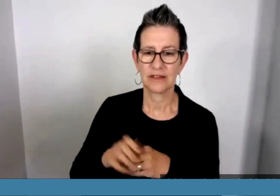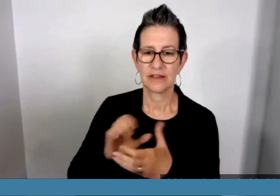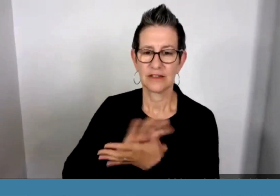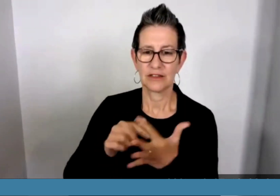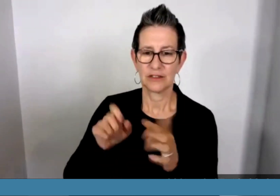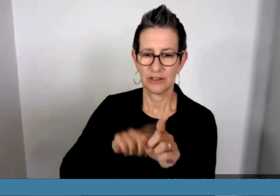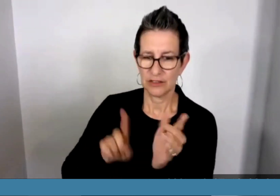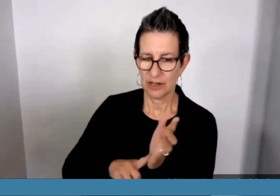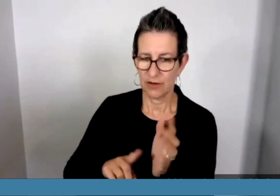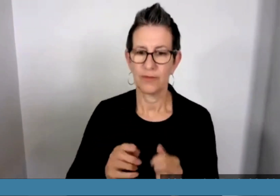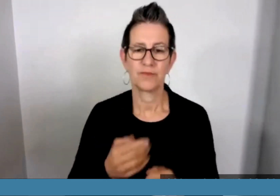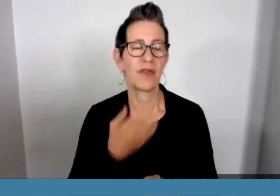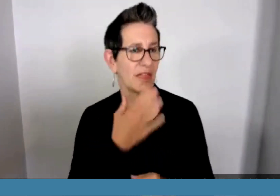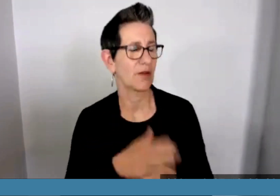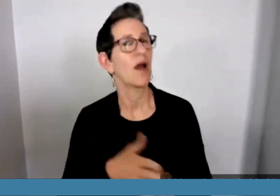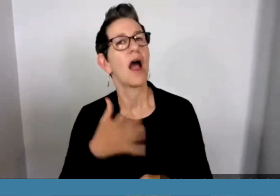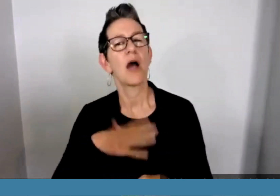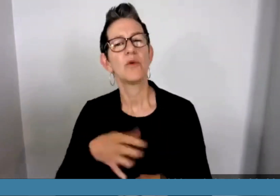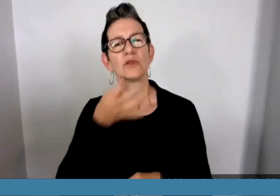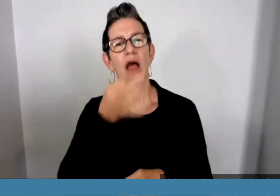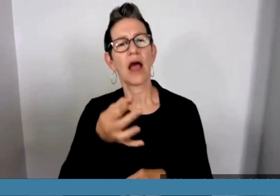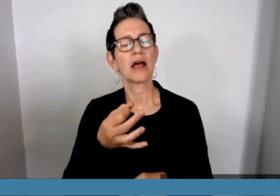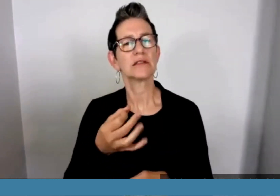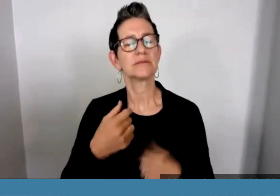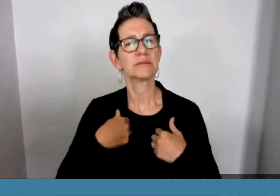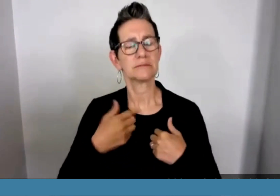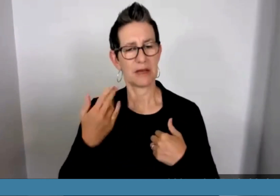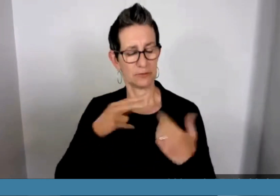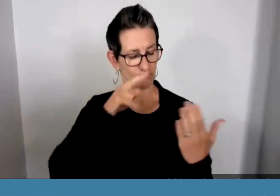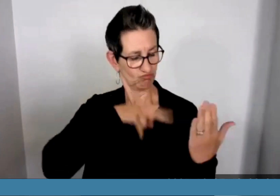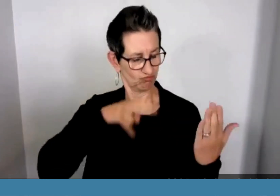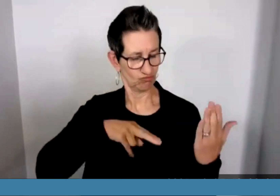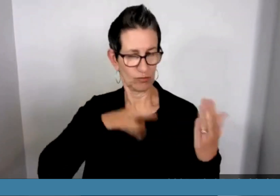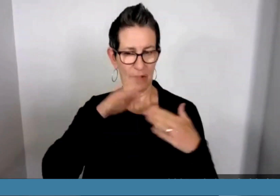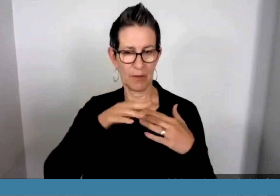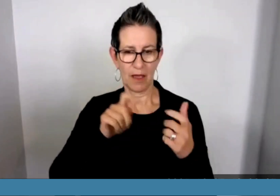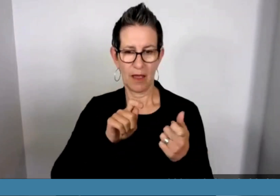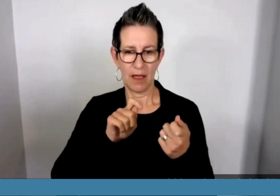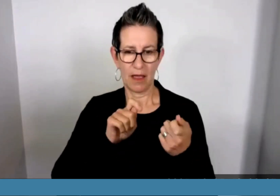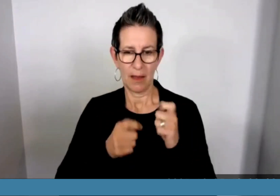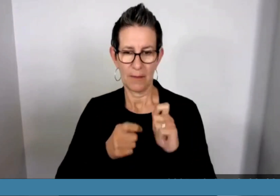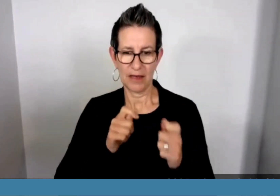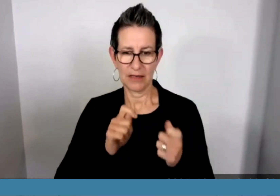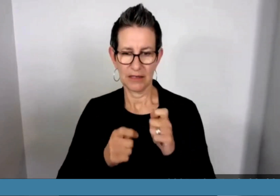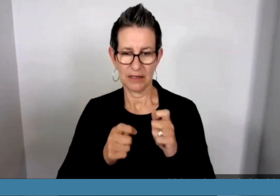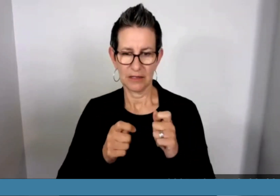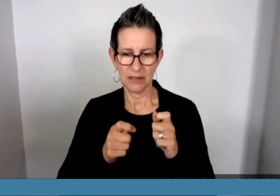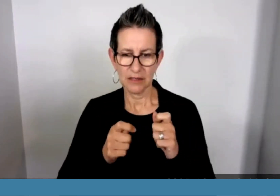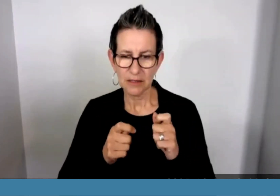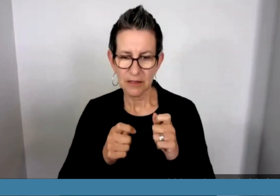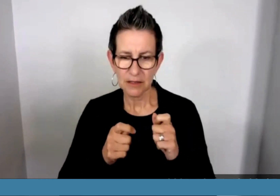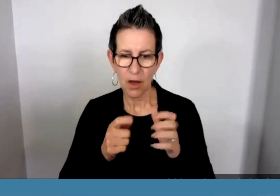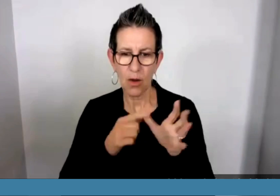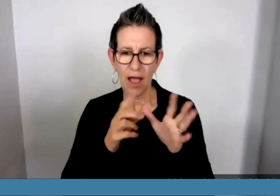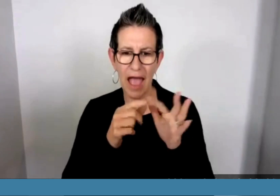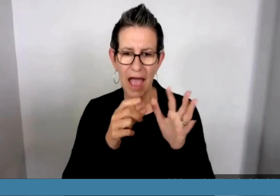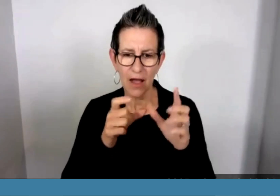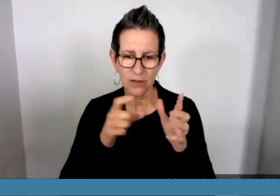Thank you. So I want to ask, when I was reading about the administered organizations, what happens if, let's say, the applicant